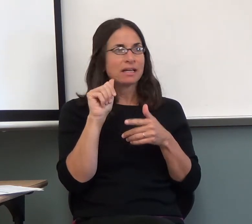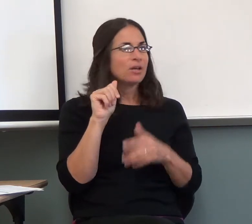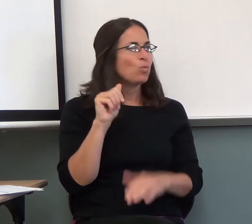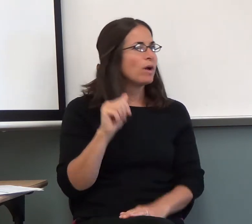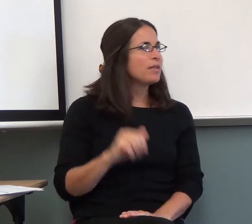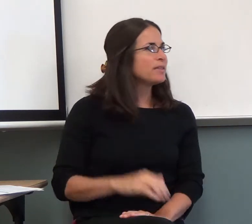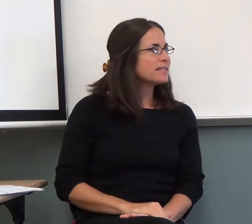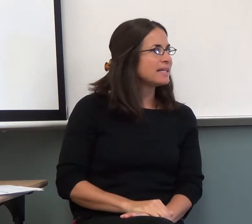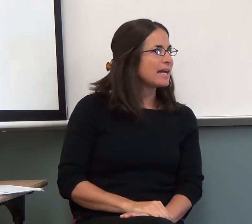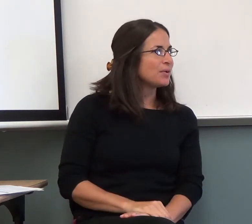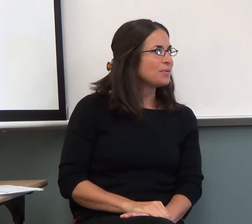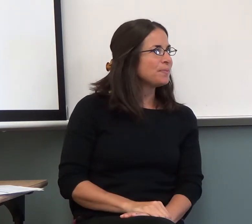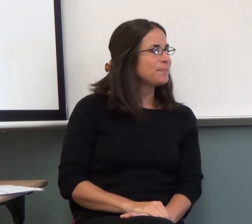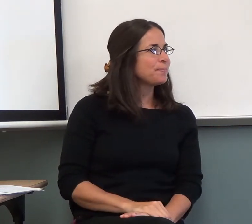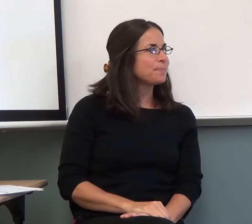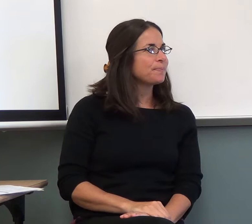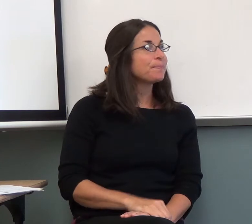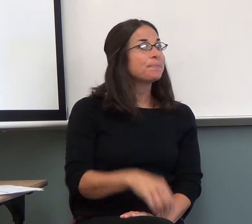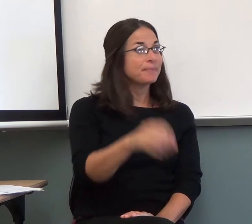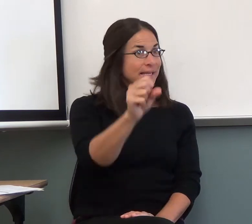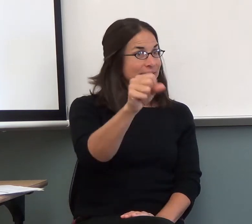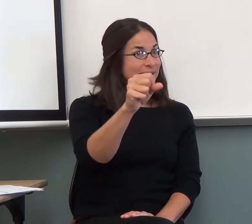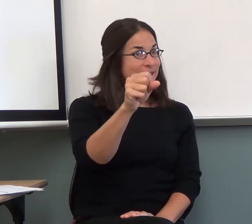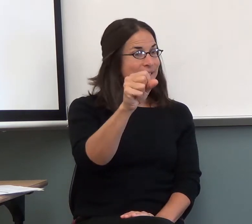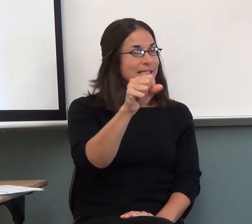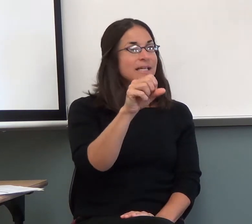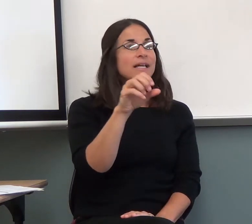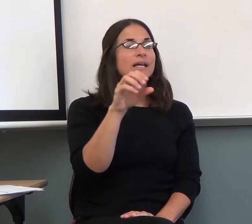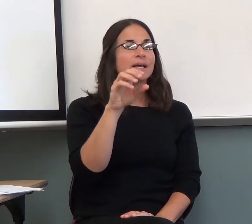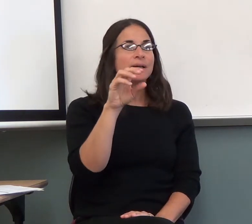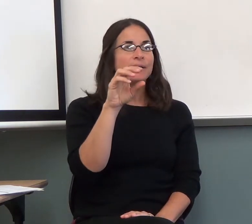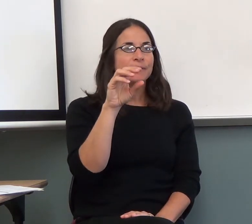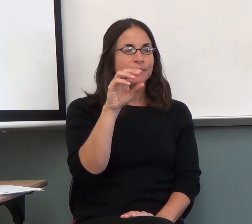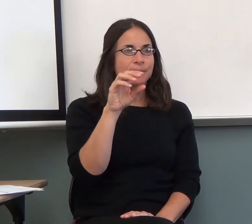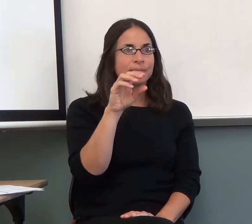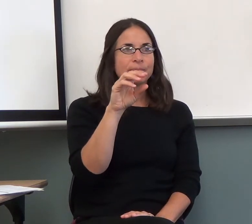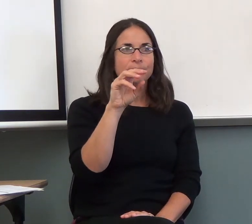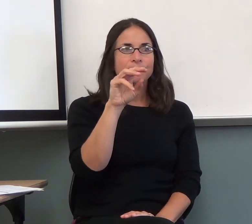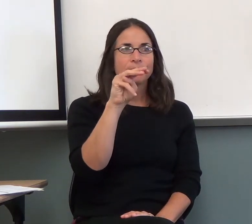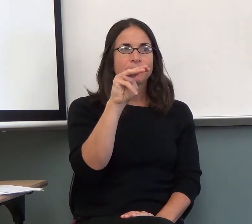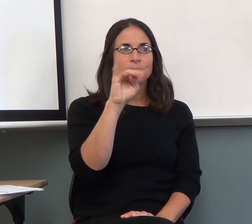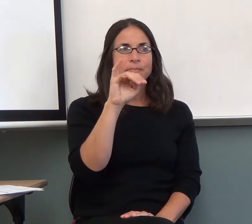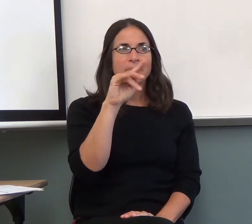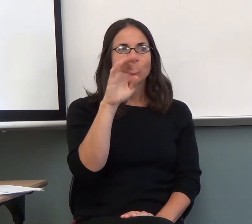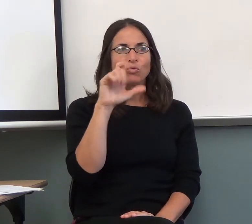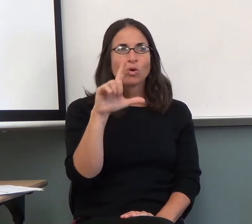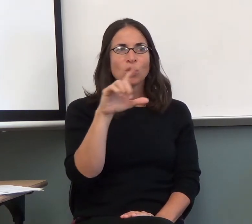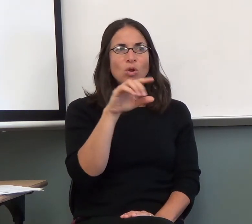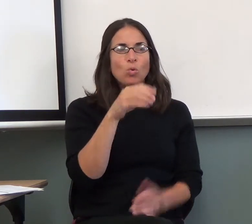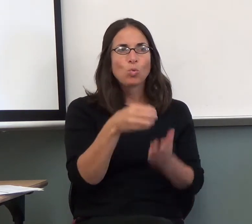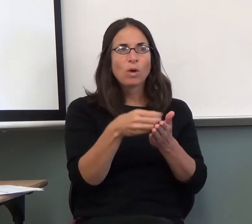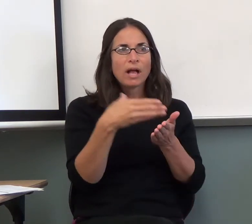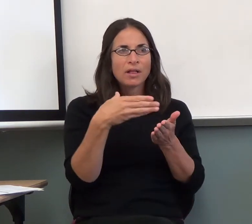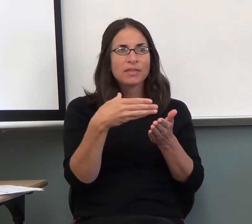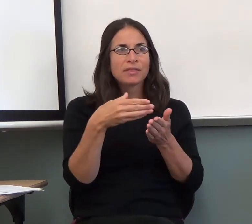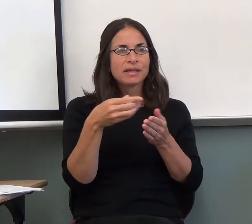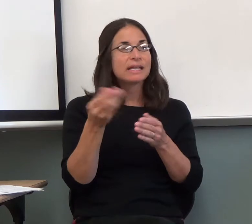wealth. Wealth is a noun. Mineral wealth. Is it a thing? It's a thing, isn't it? To